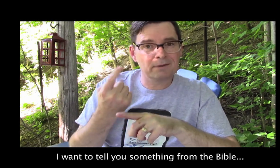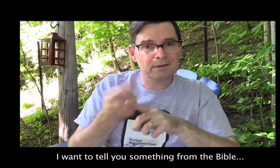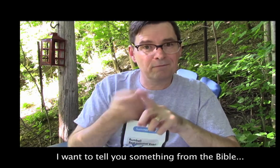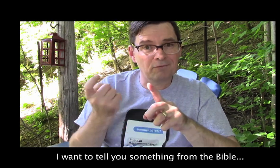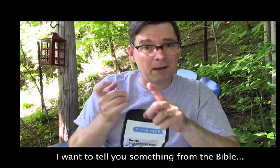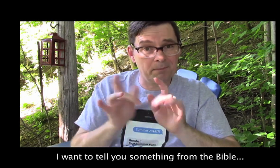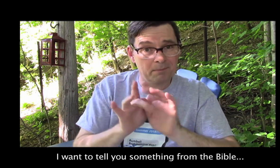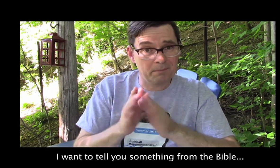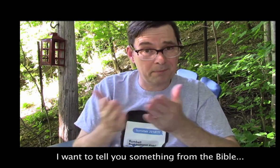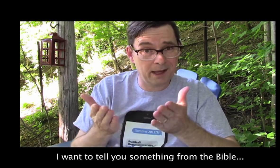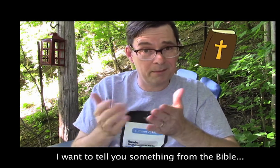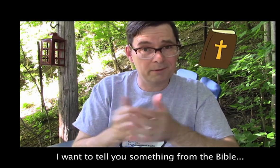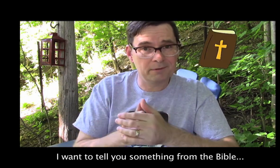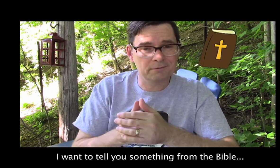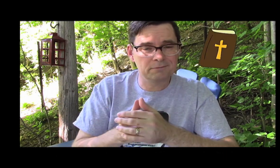I want to tell you something from the Bible.